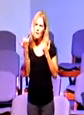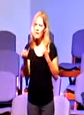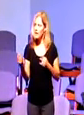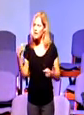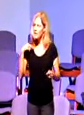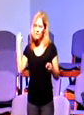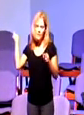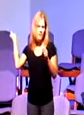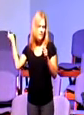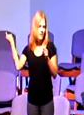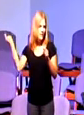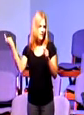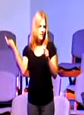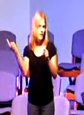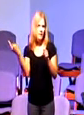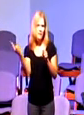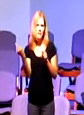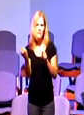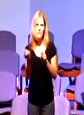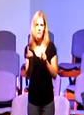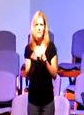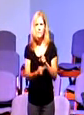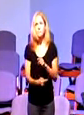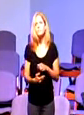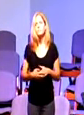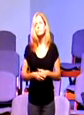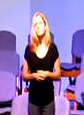right now I just can't.